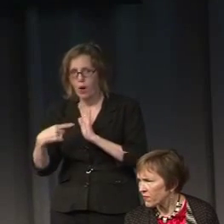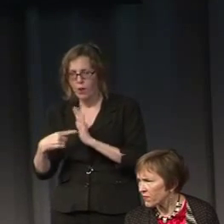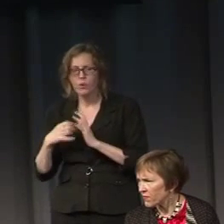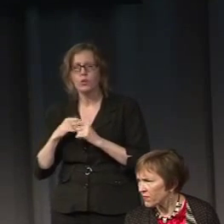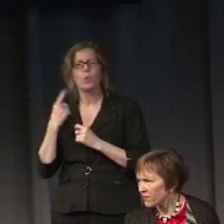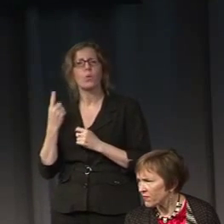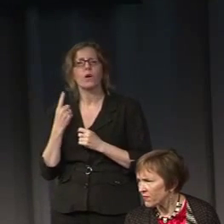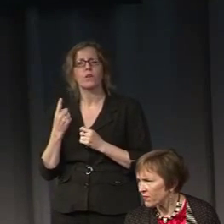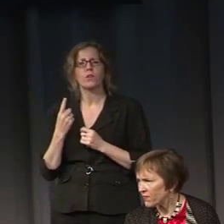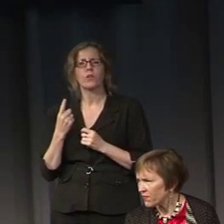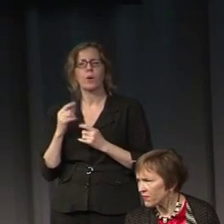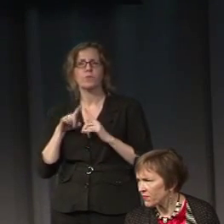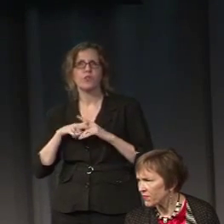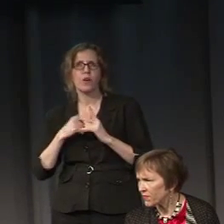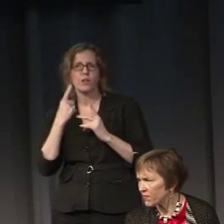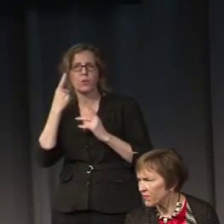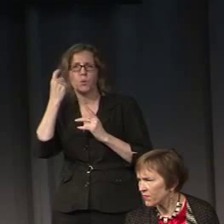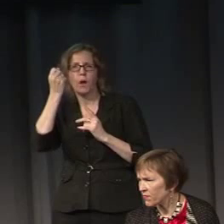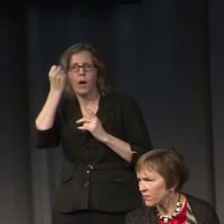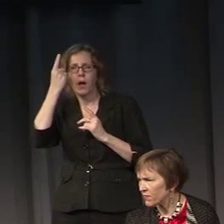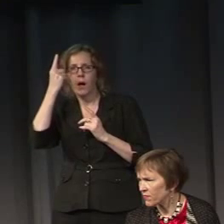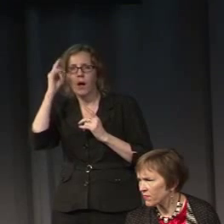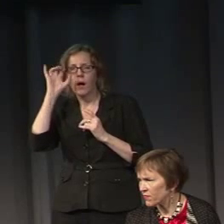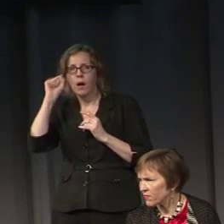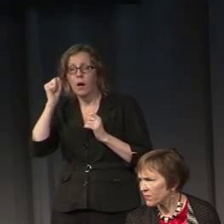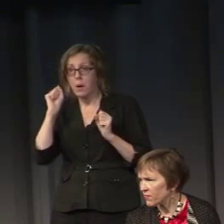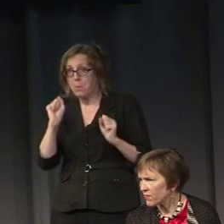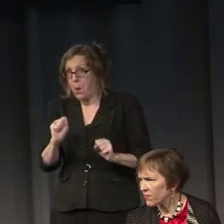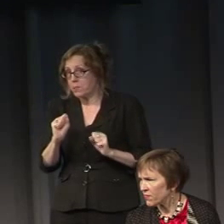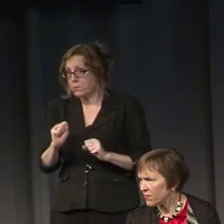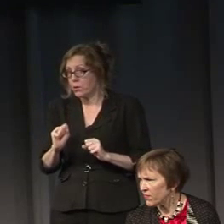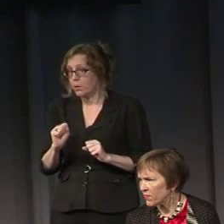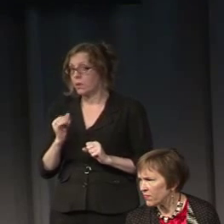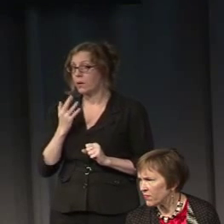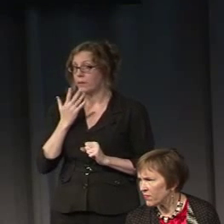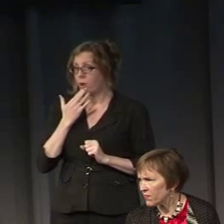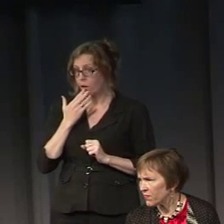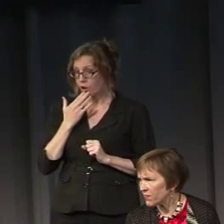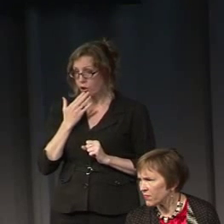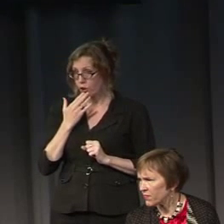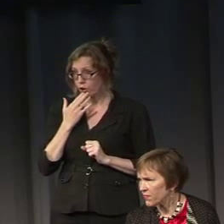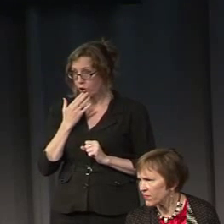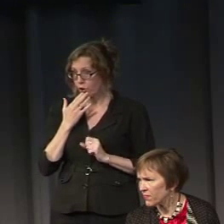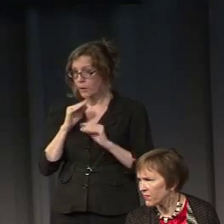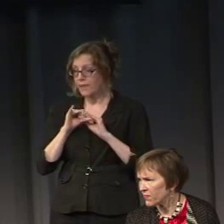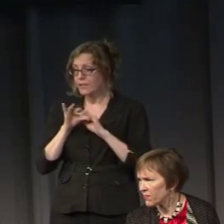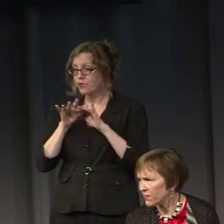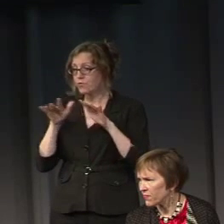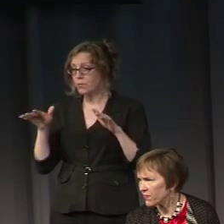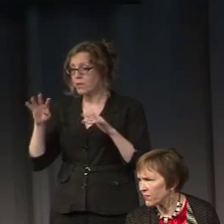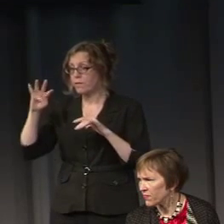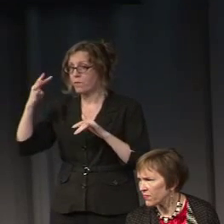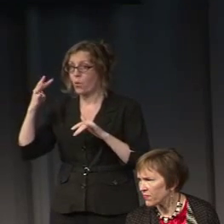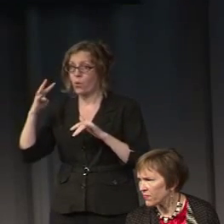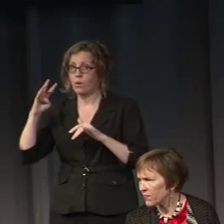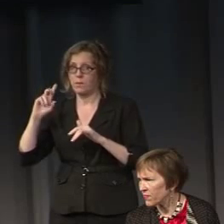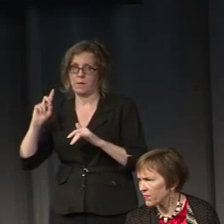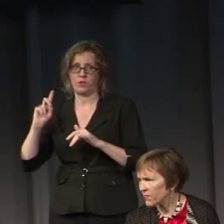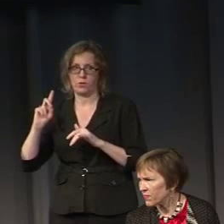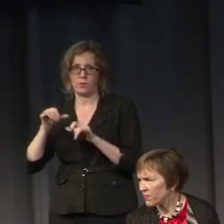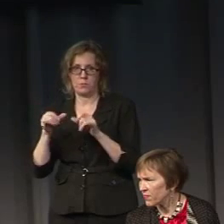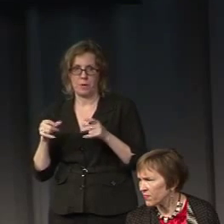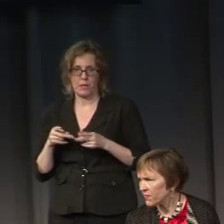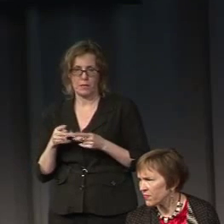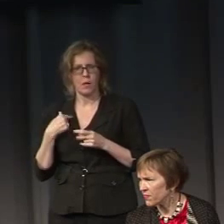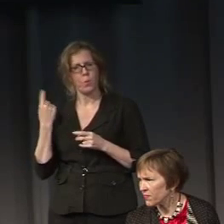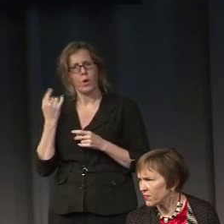starting to grasp the possibility of color being distributed in 4D space. And I'm wondering if